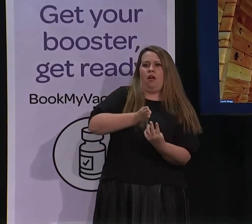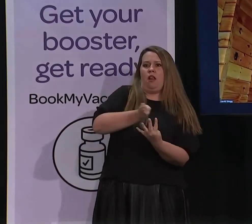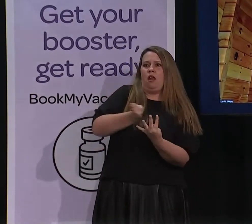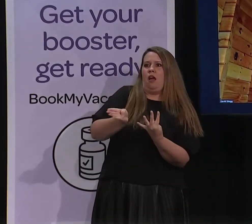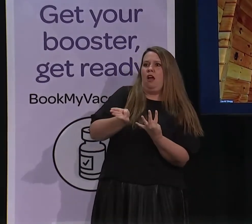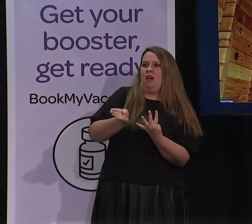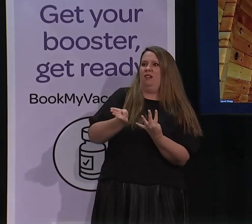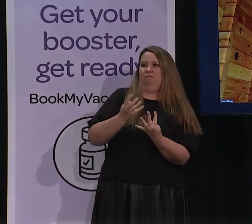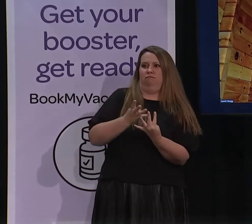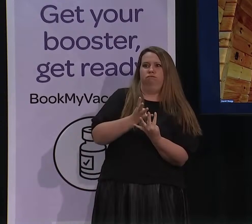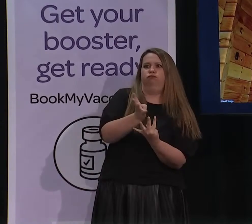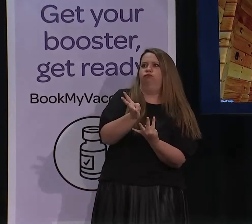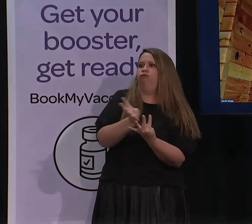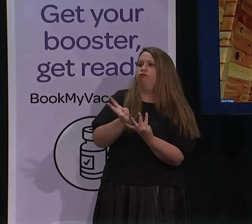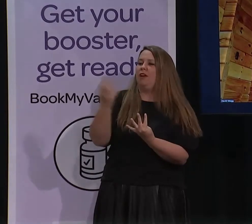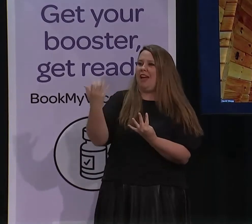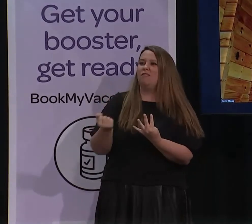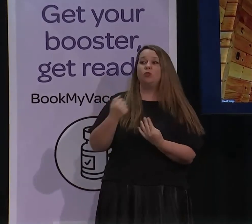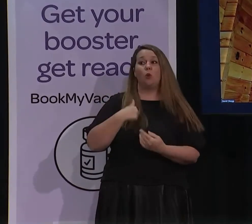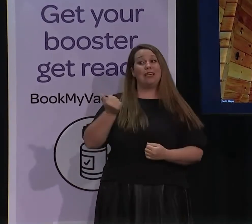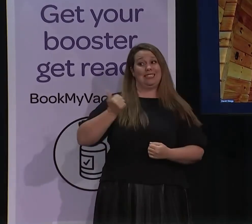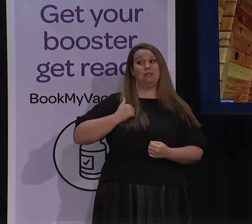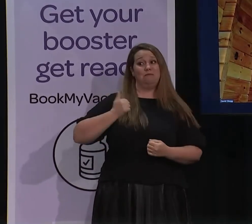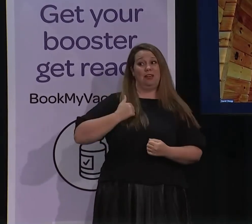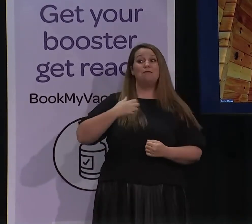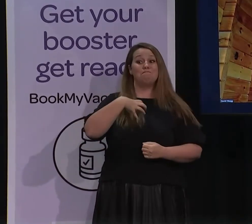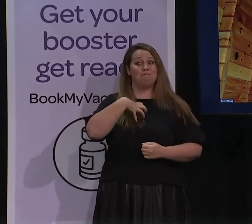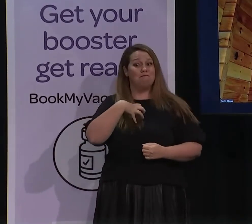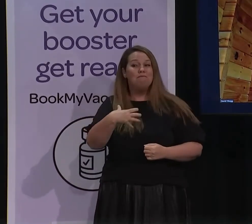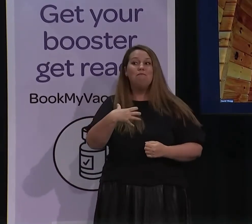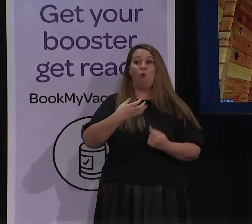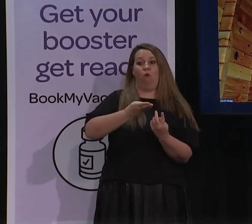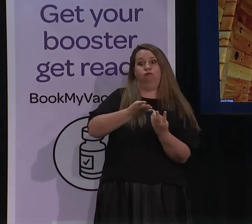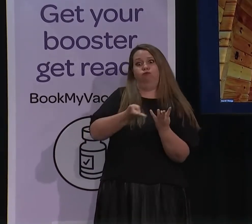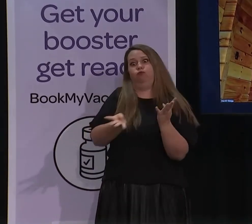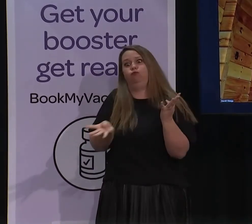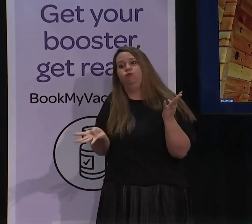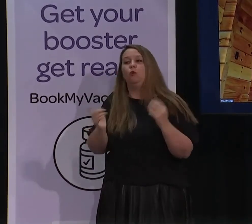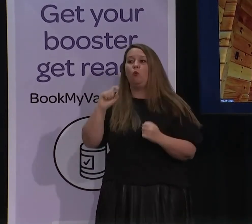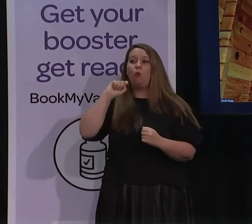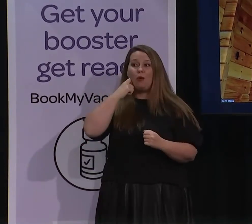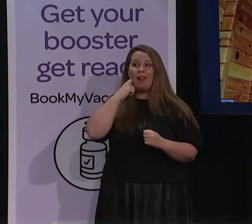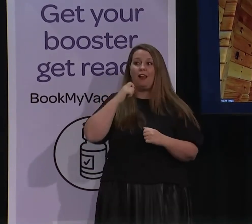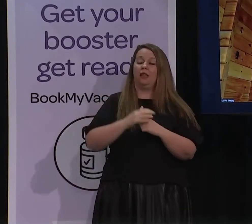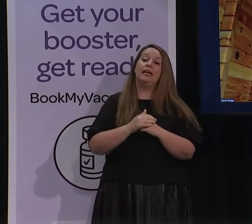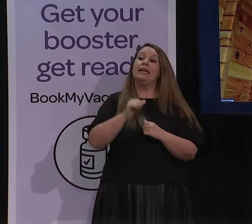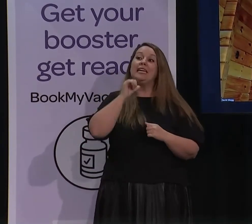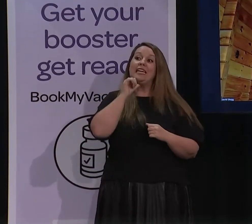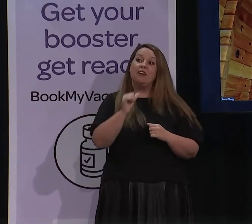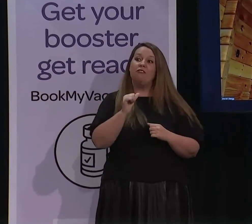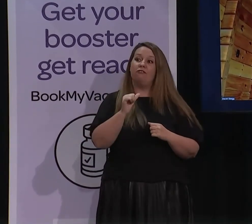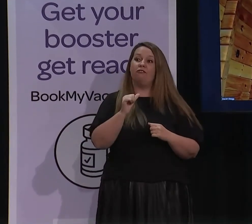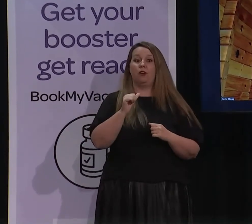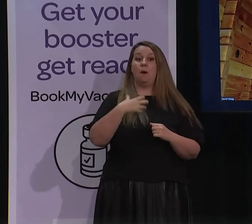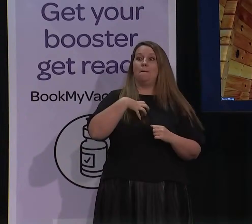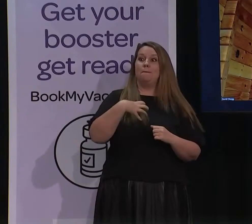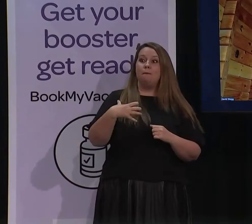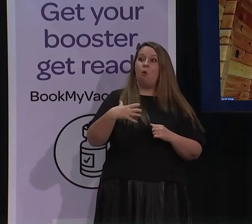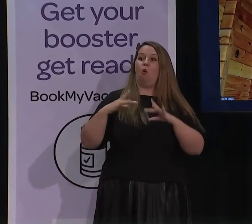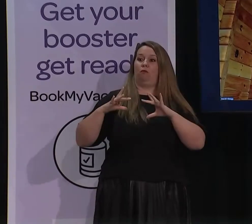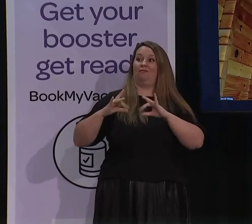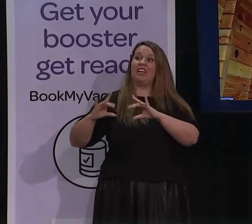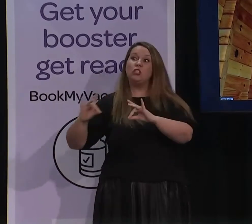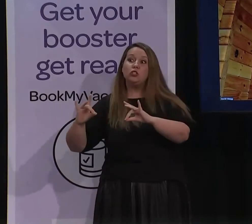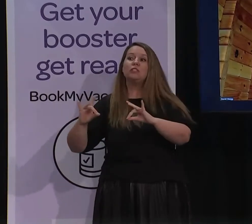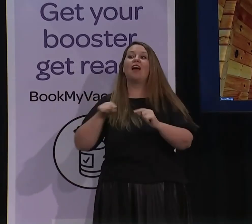more variants will arise. They'll only displace Omicron if they're more transmissible than Omicron is, and